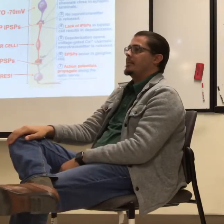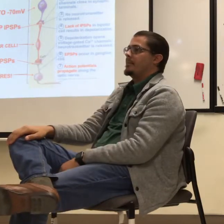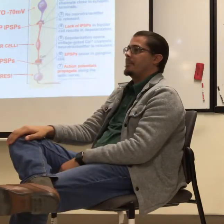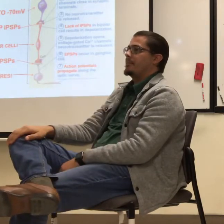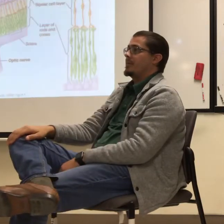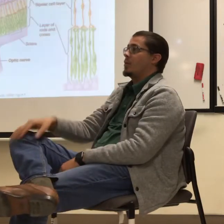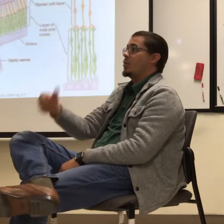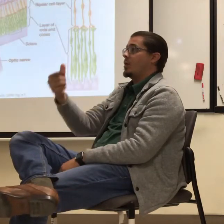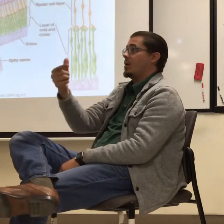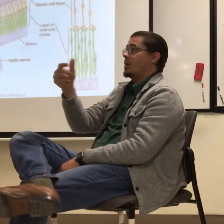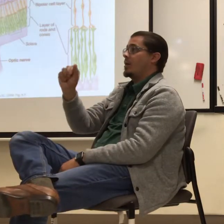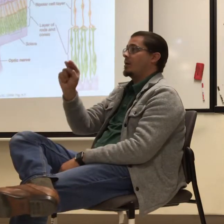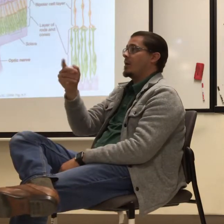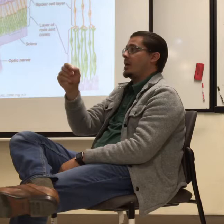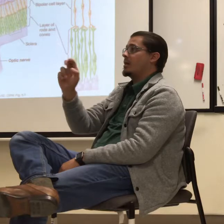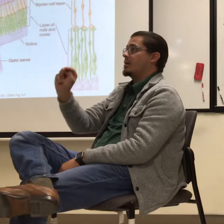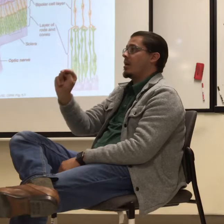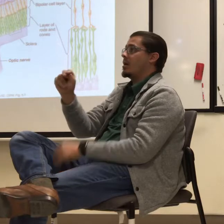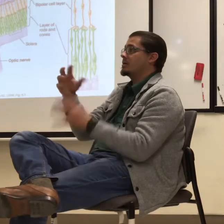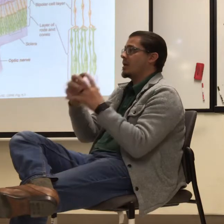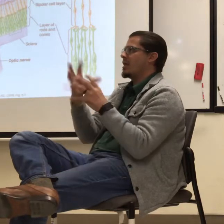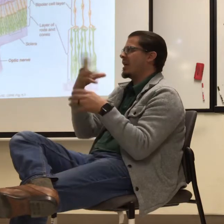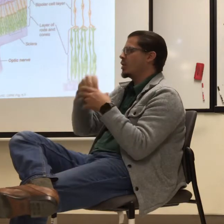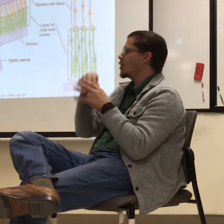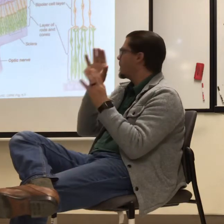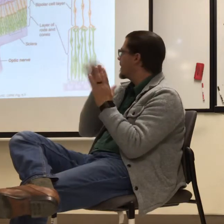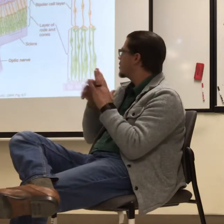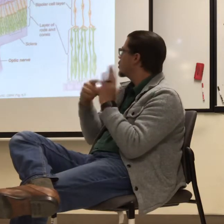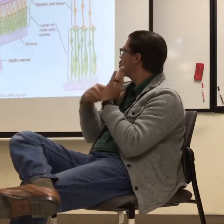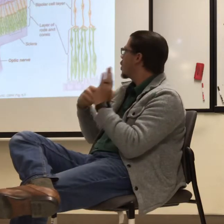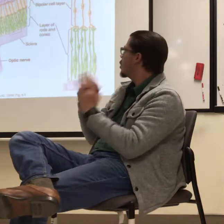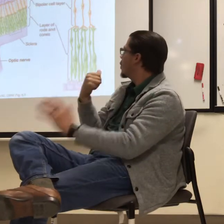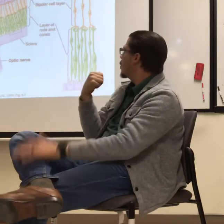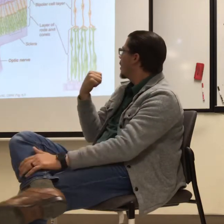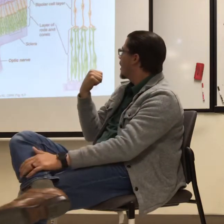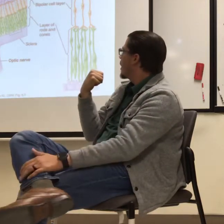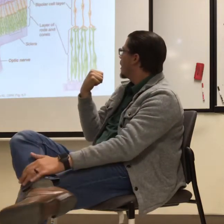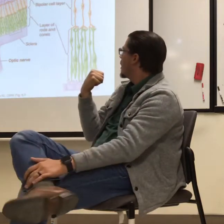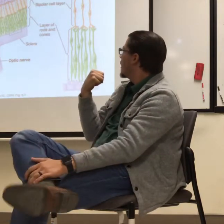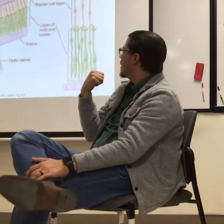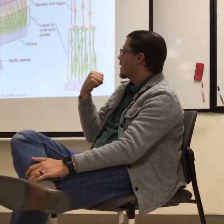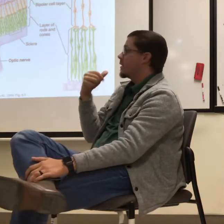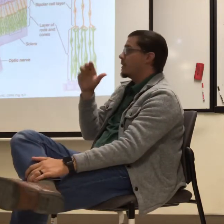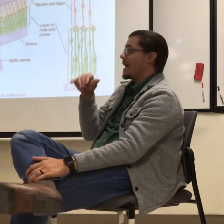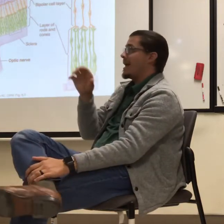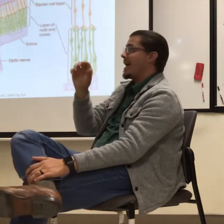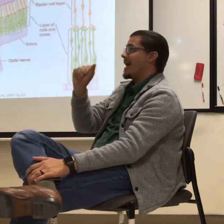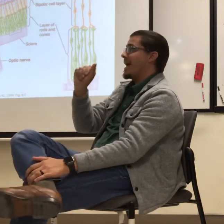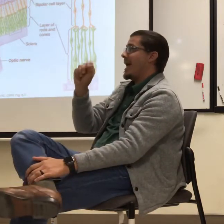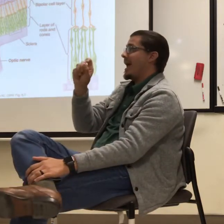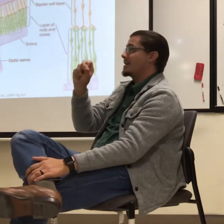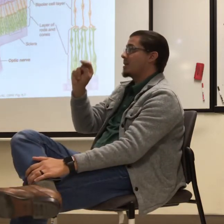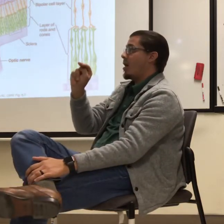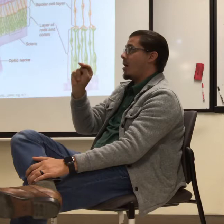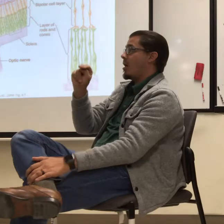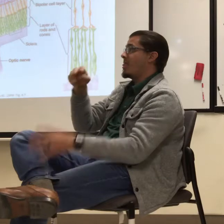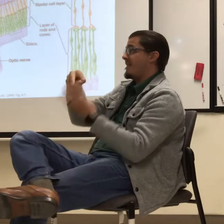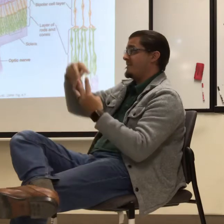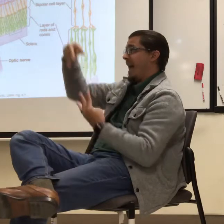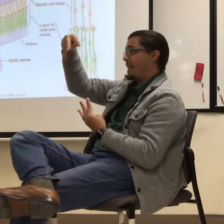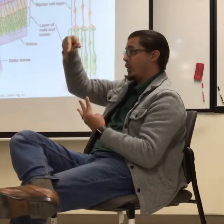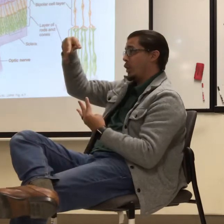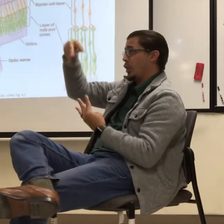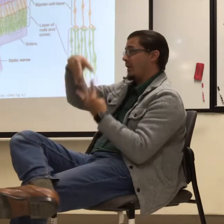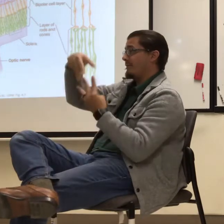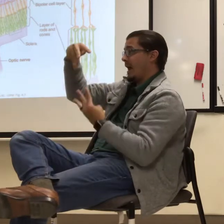So those ganglion cells, I included this picture to show students that this axon, the fibers of the ganglion